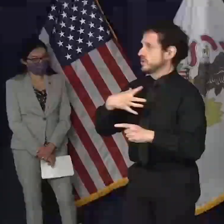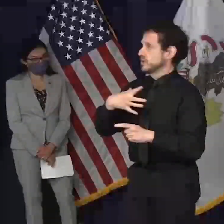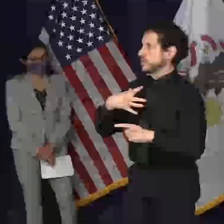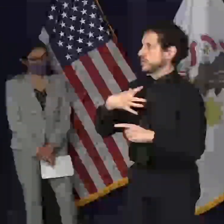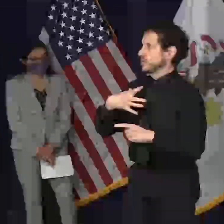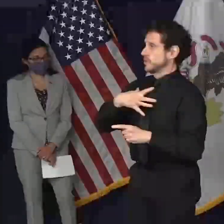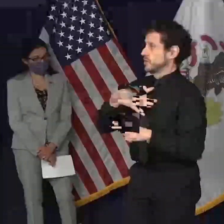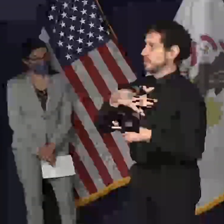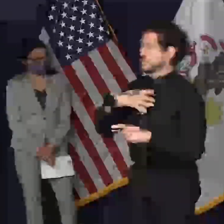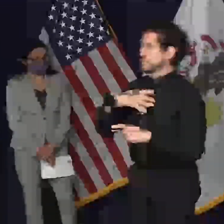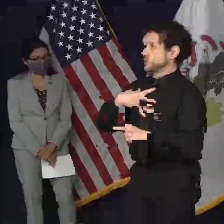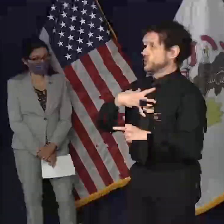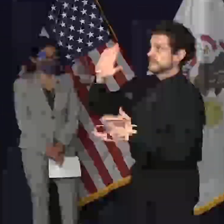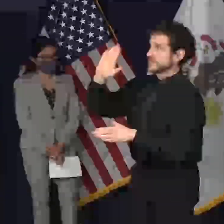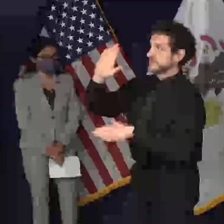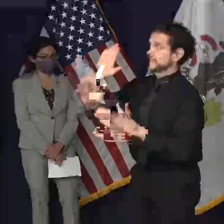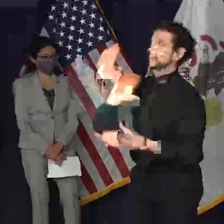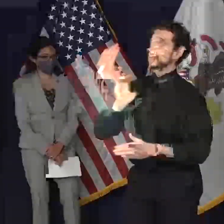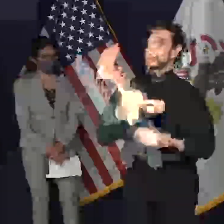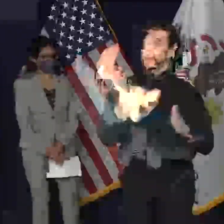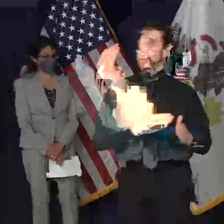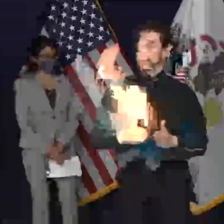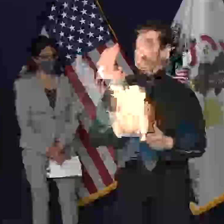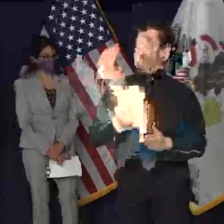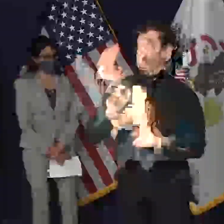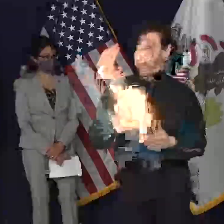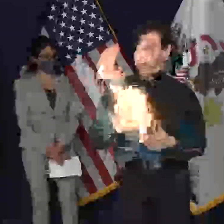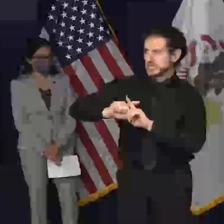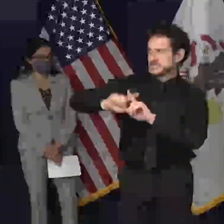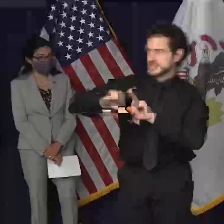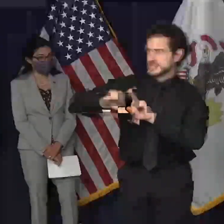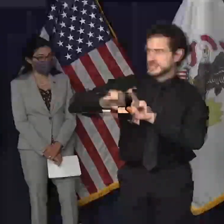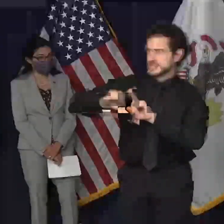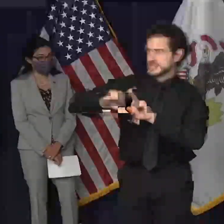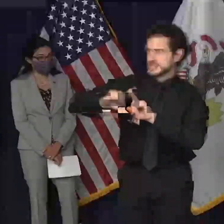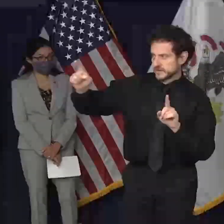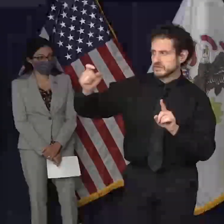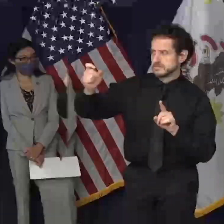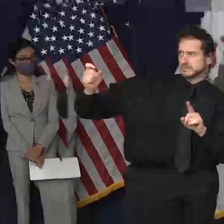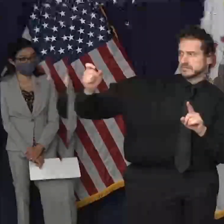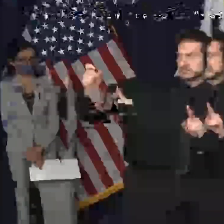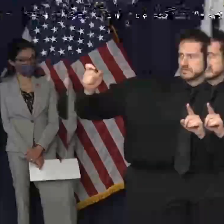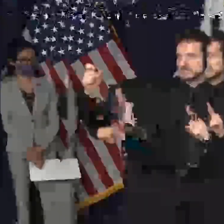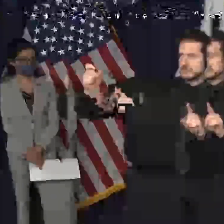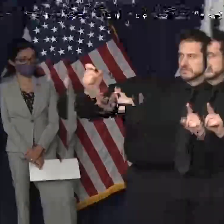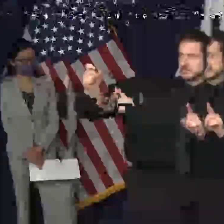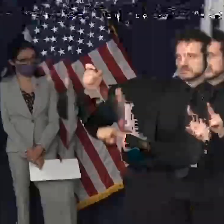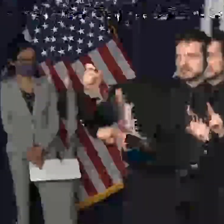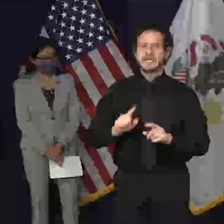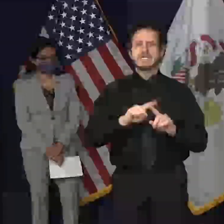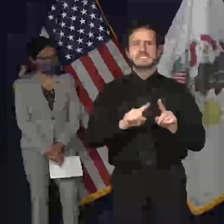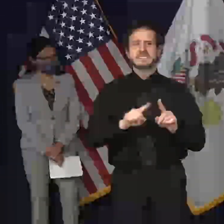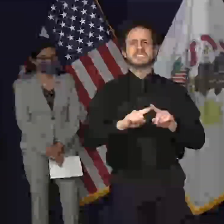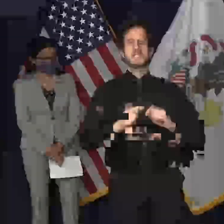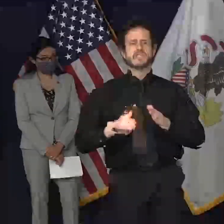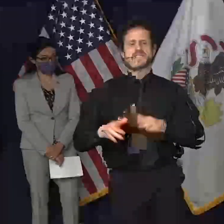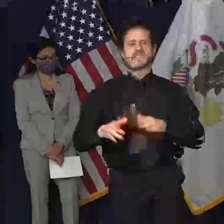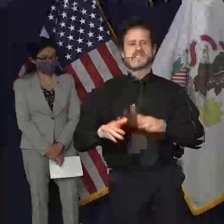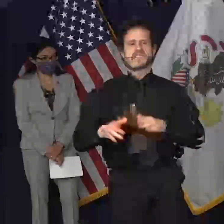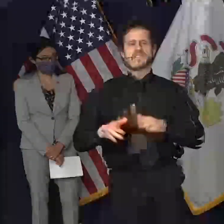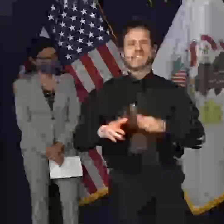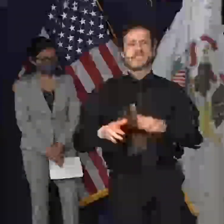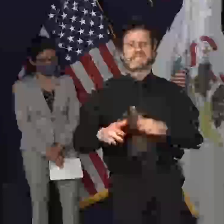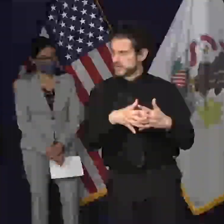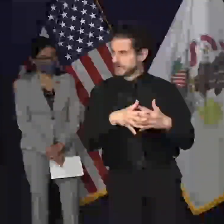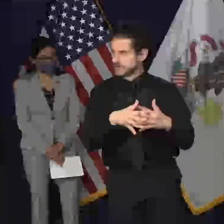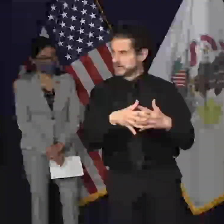was put forward and our plan, but as you can see from the various plans across the country, each one has a slightly